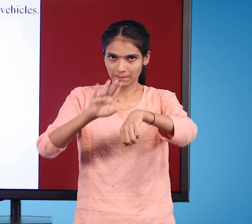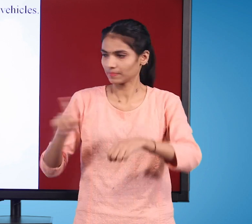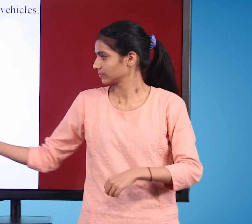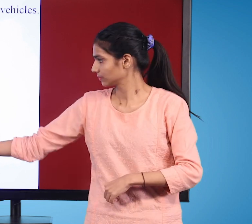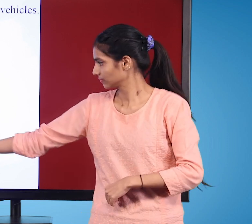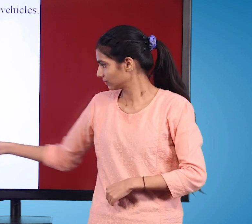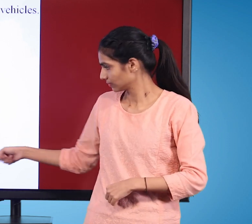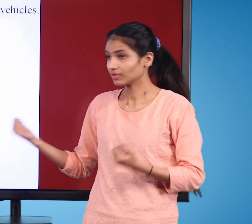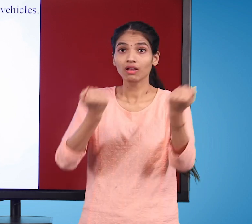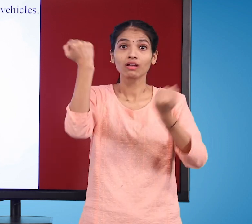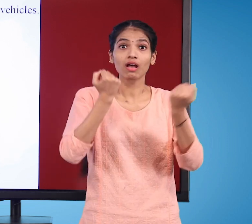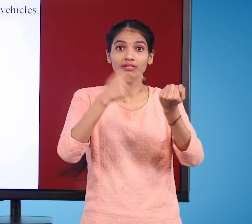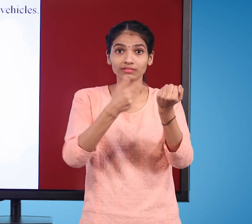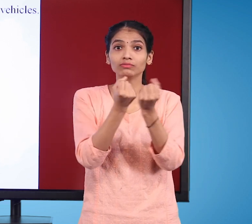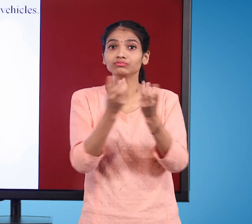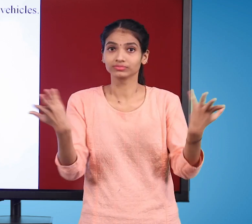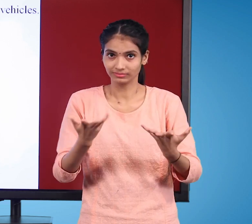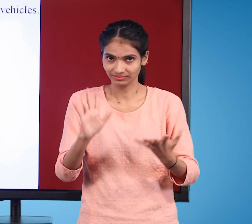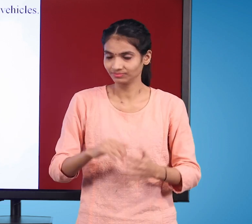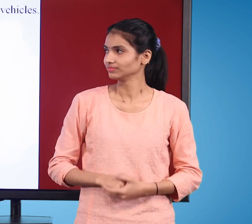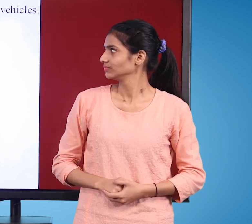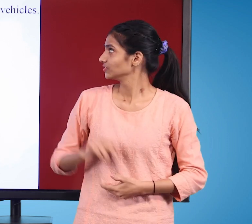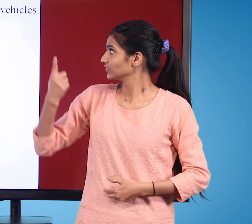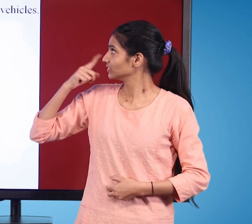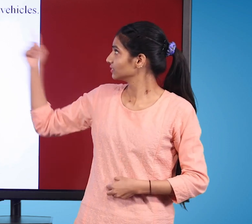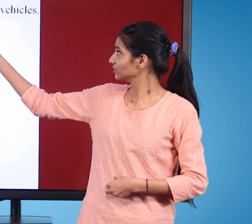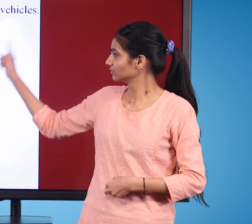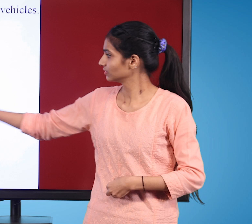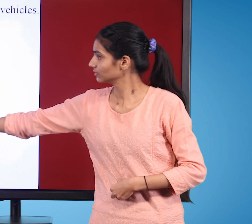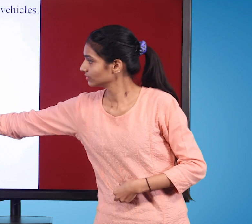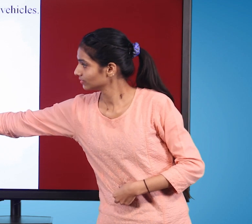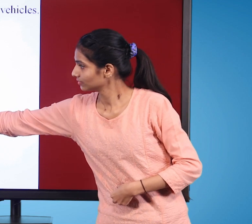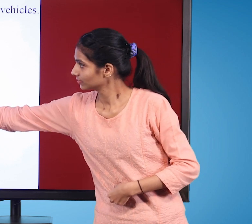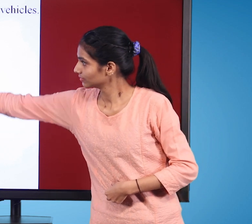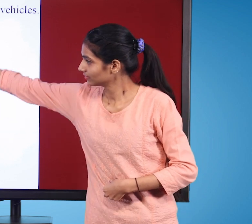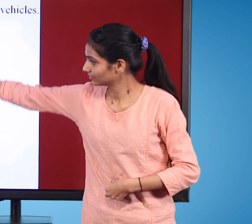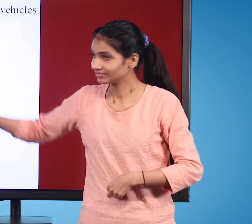length equal to 100 vehicles, that is, 1 unit length is equal to 100 vehicles.